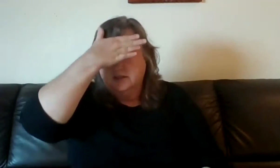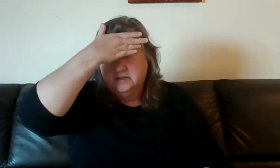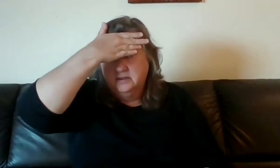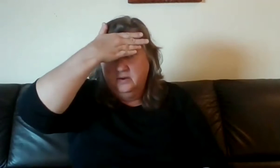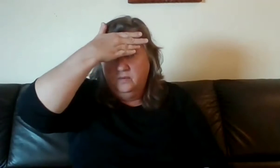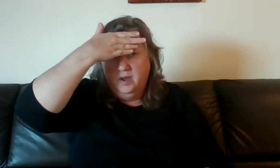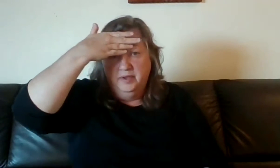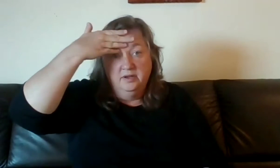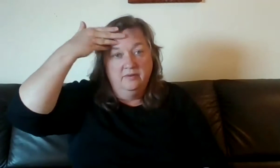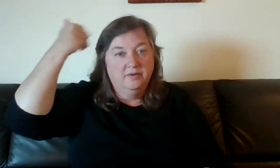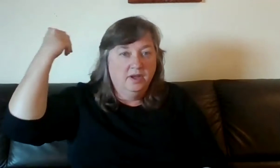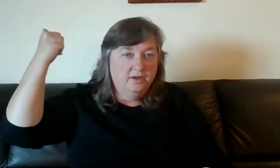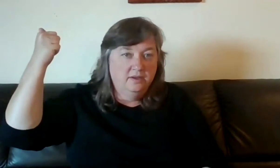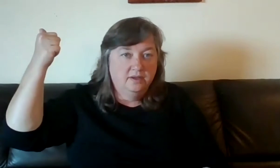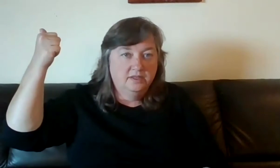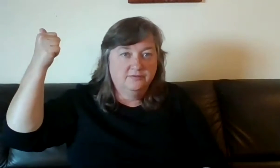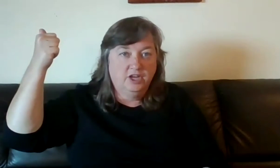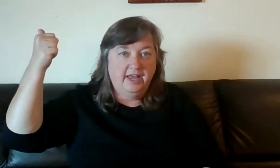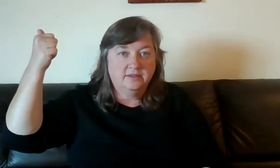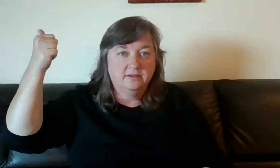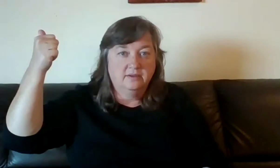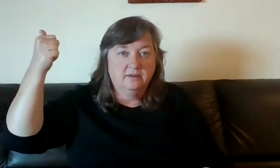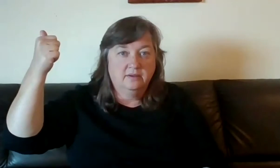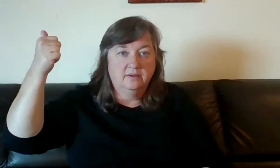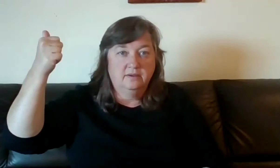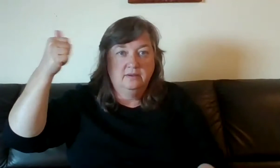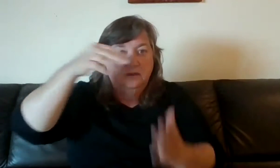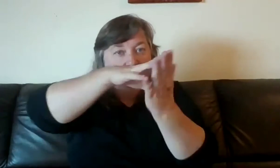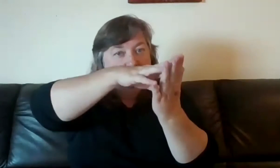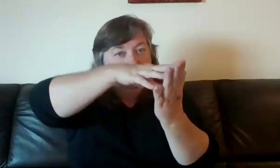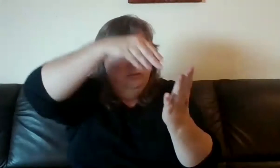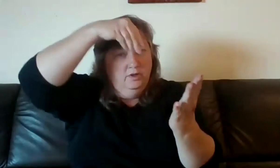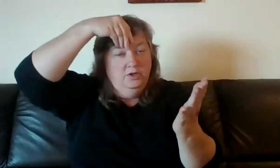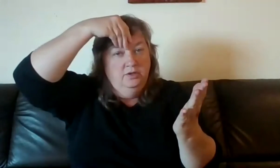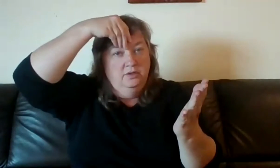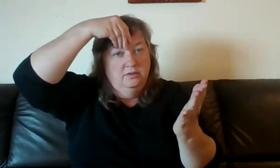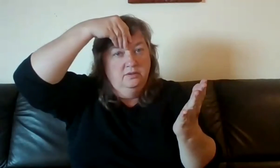This wiping it off your head is forget. So learn,